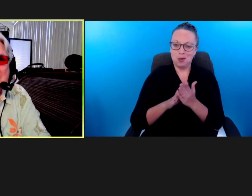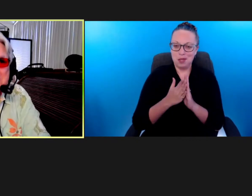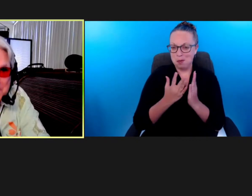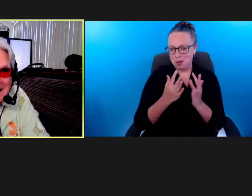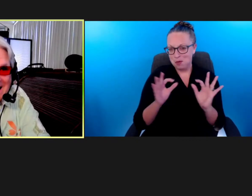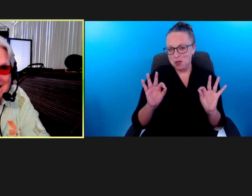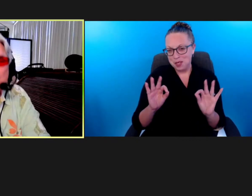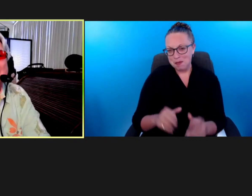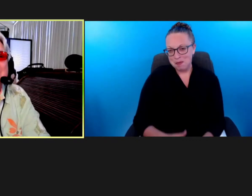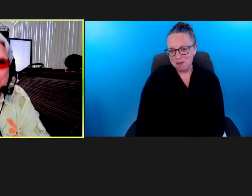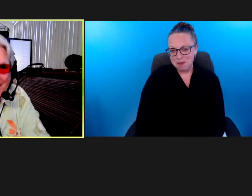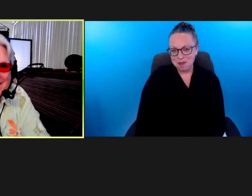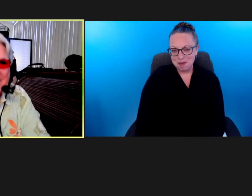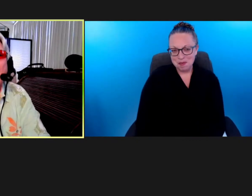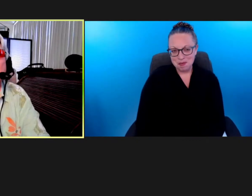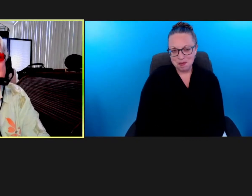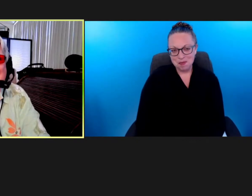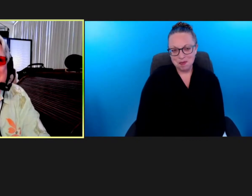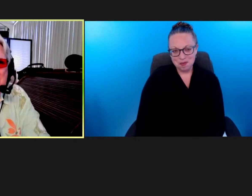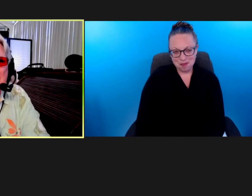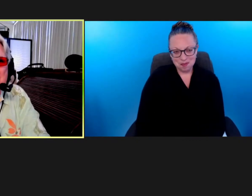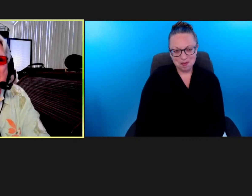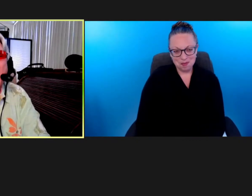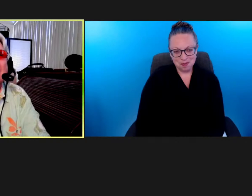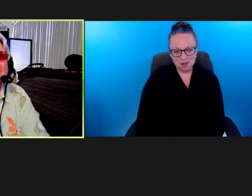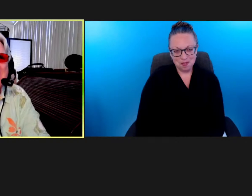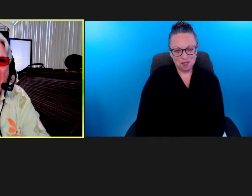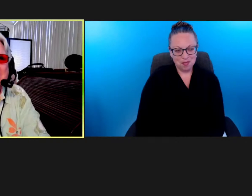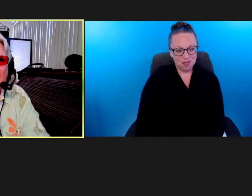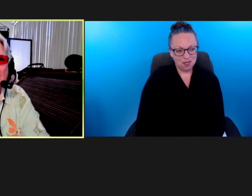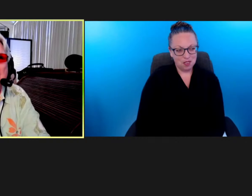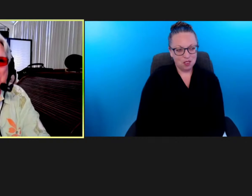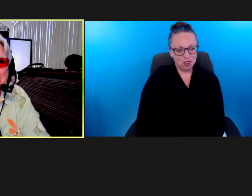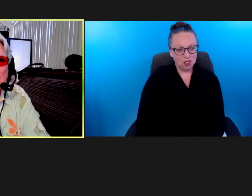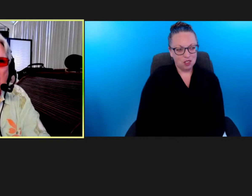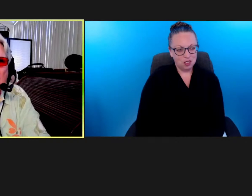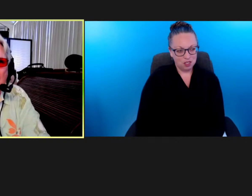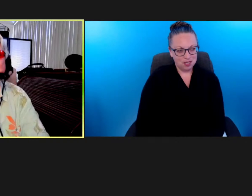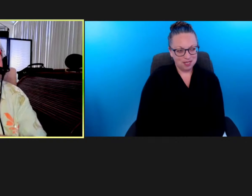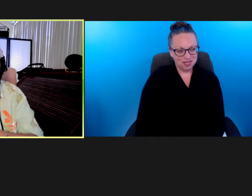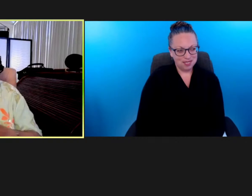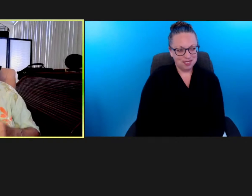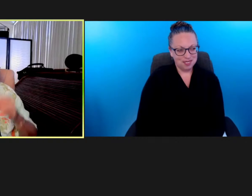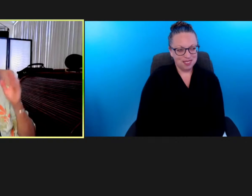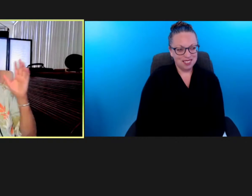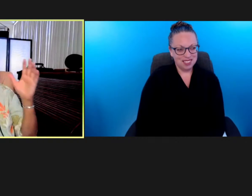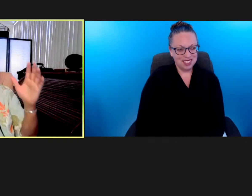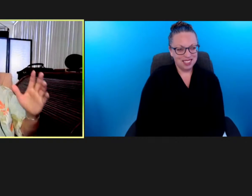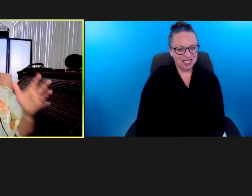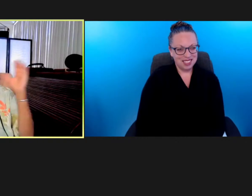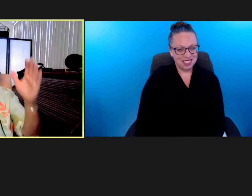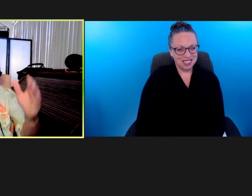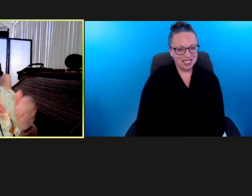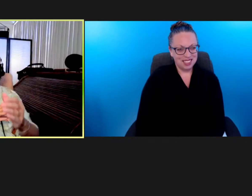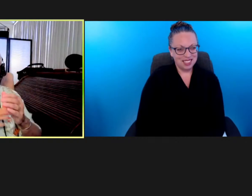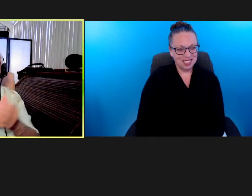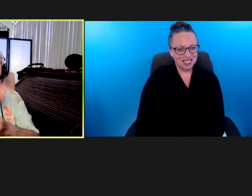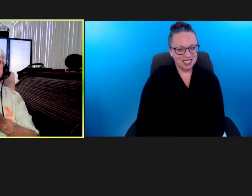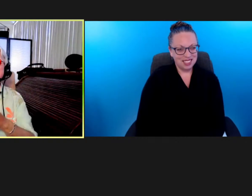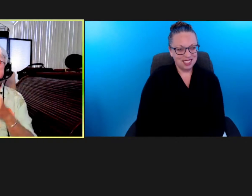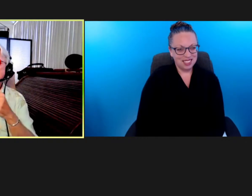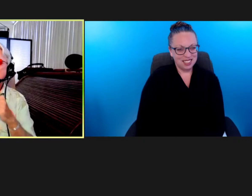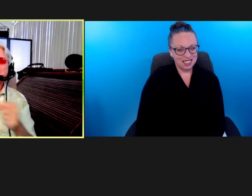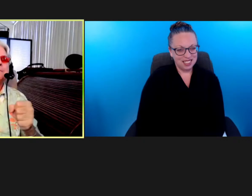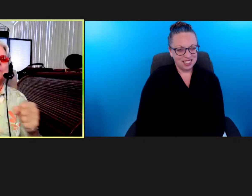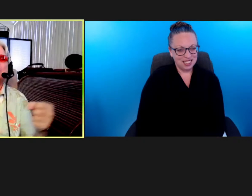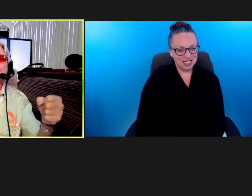me? Sweet, sweet, assistive technology. User shakes AT to remote control. Scientists understand.